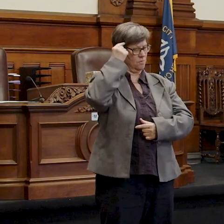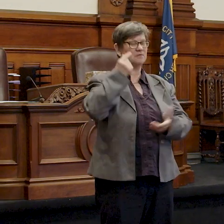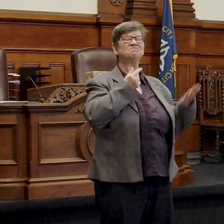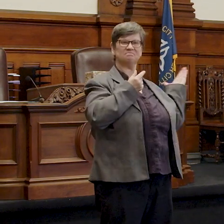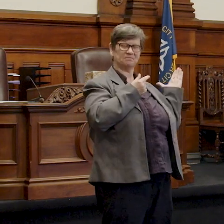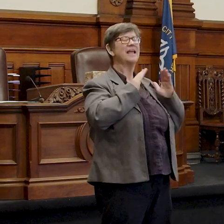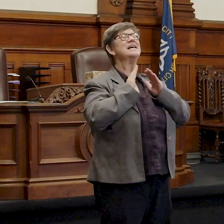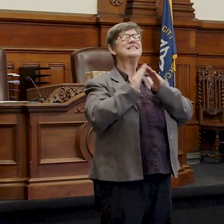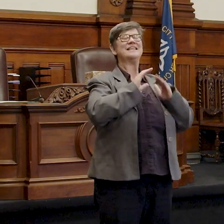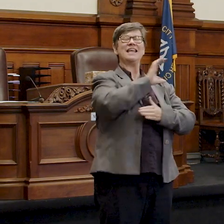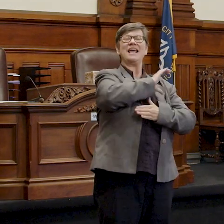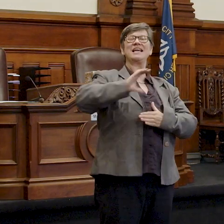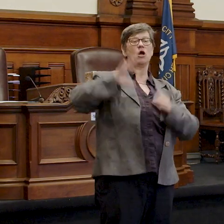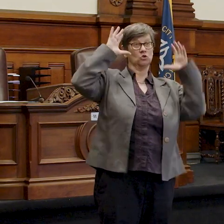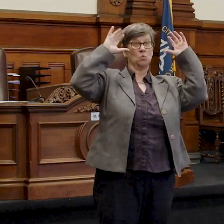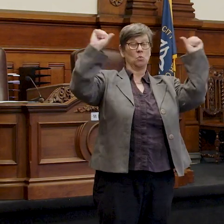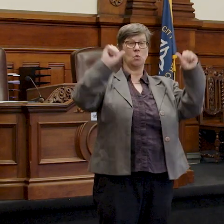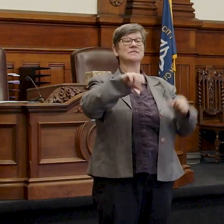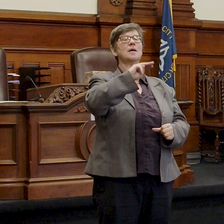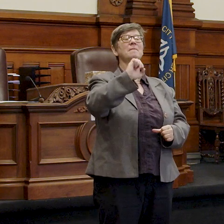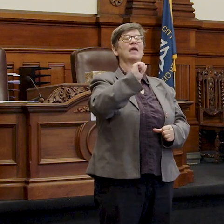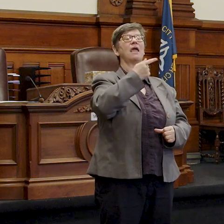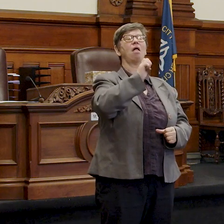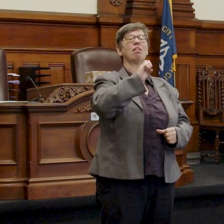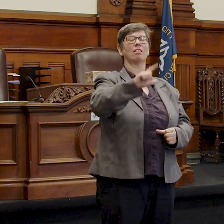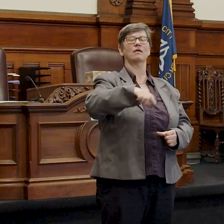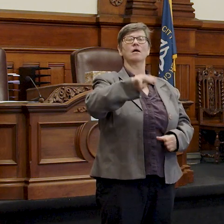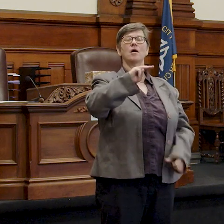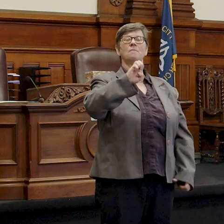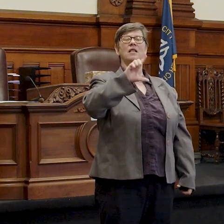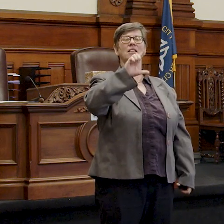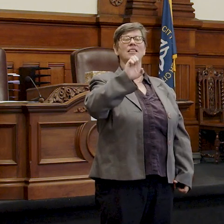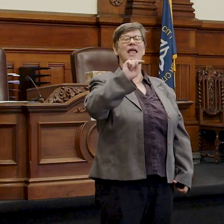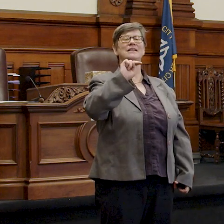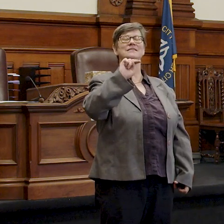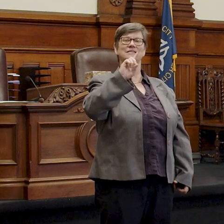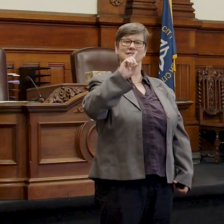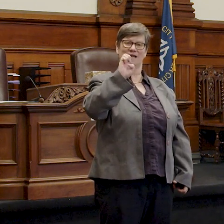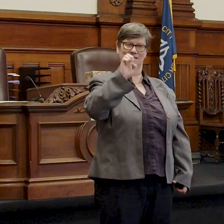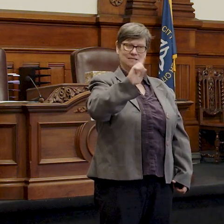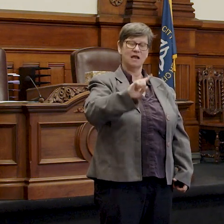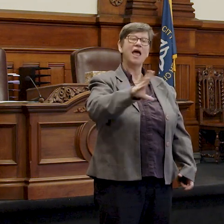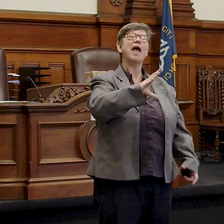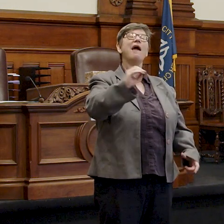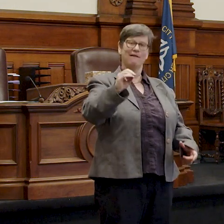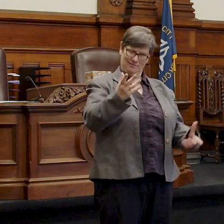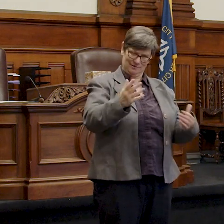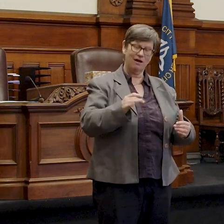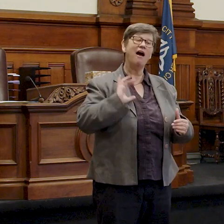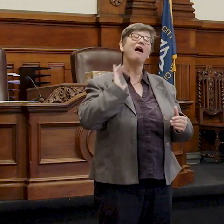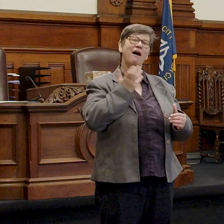of Rochester City Council, whose oversight of the city finances confirms this administration's careful stewardship of